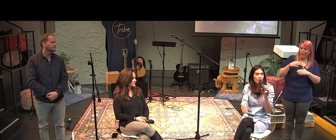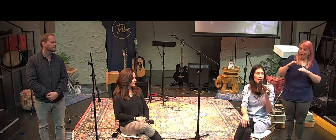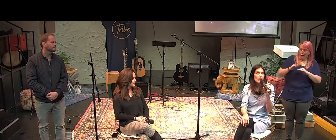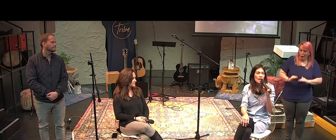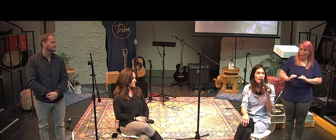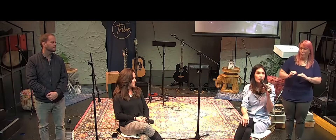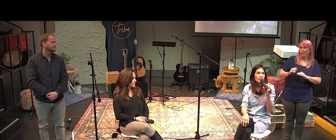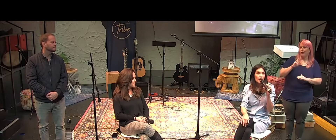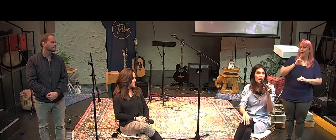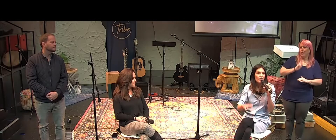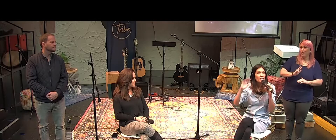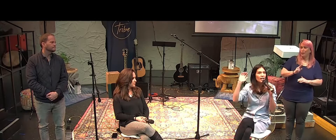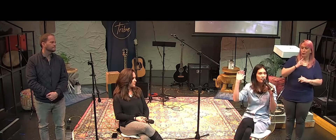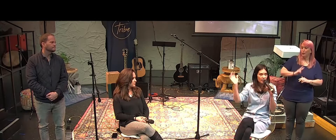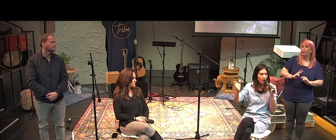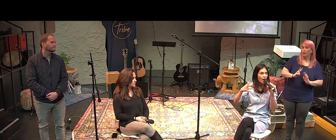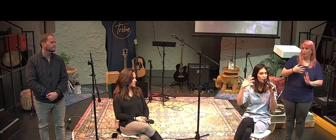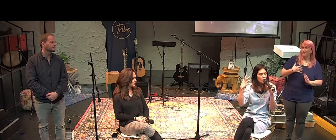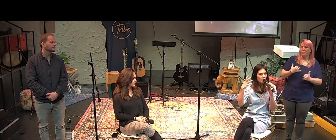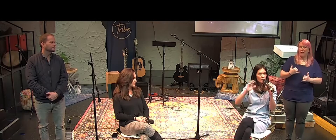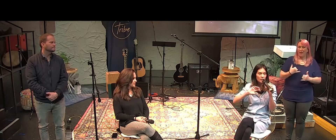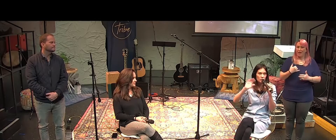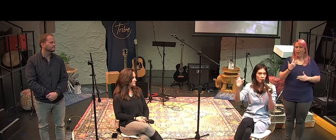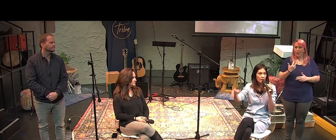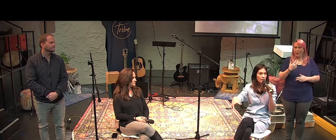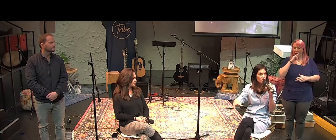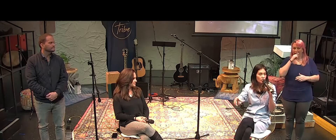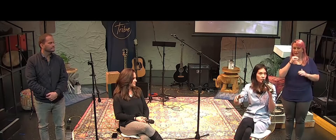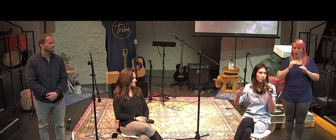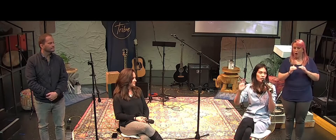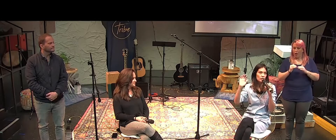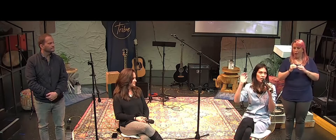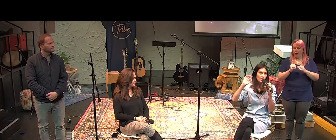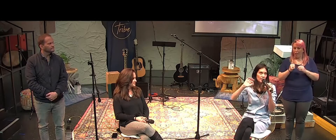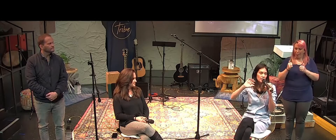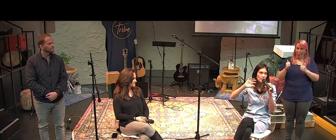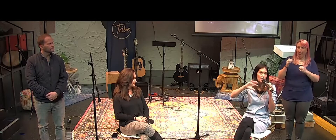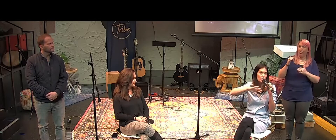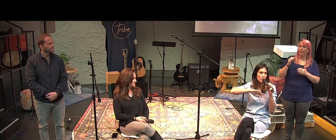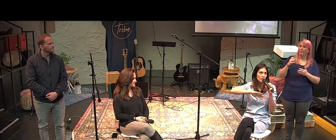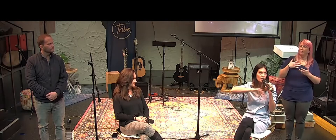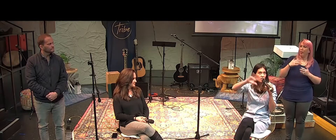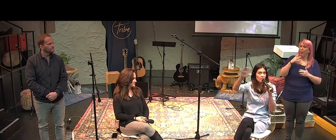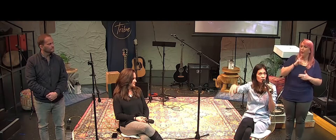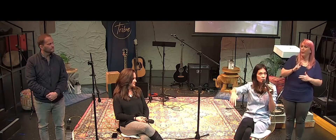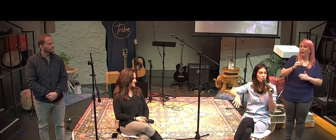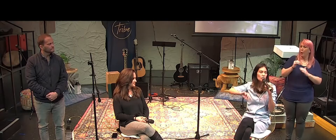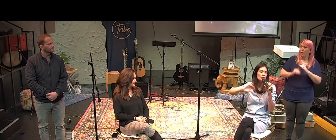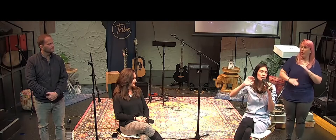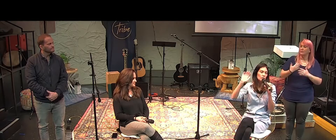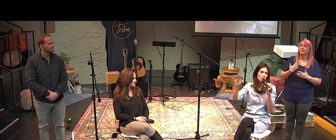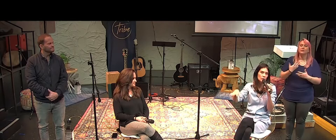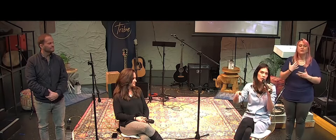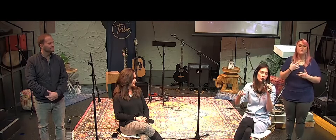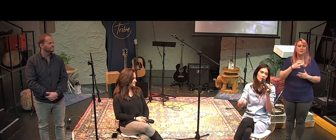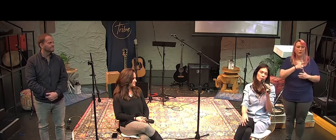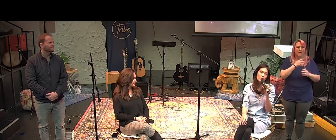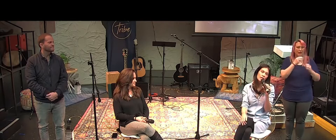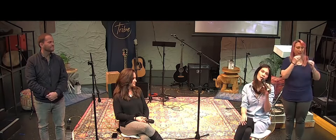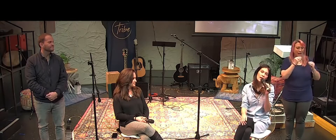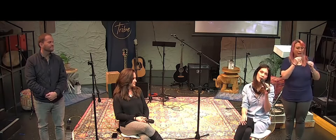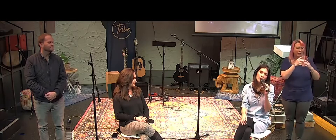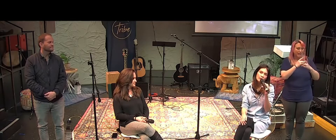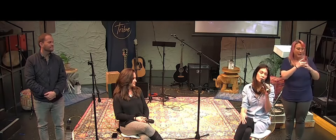three. And I think life kind of caught up with me. We had just planted a church. Elias and I were leading the singles too. He was doing